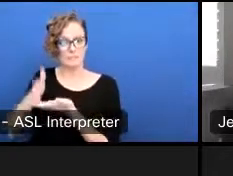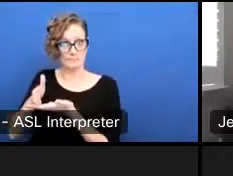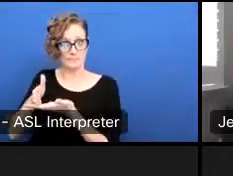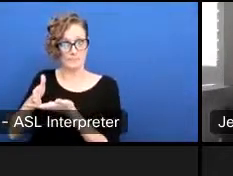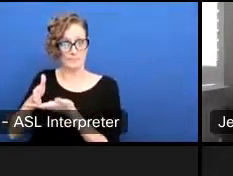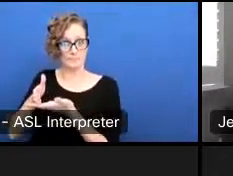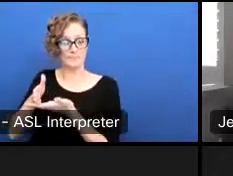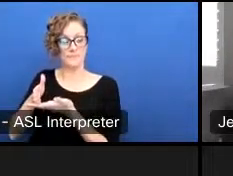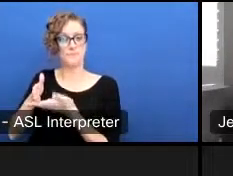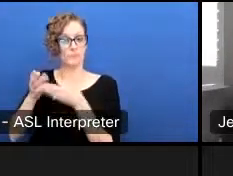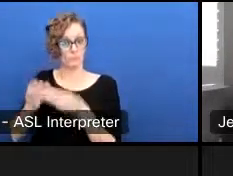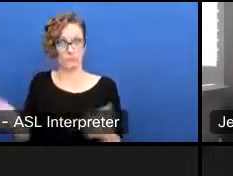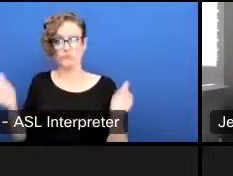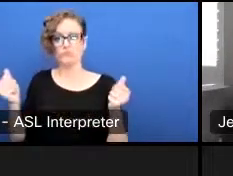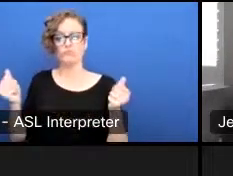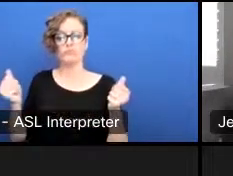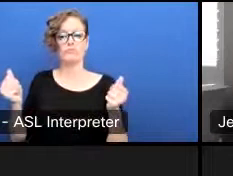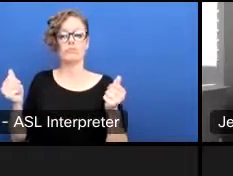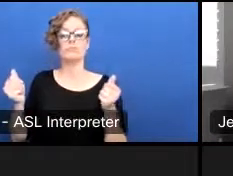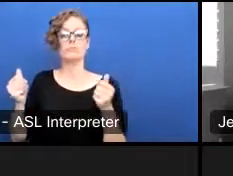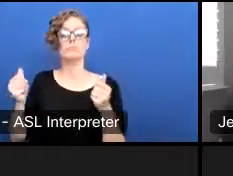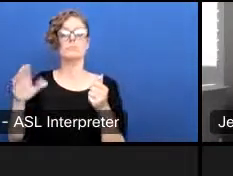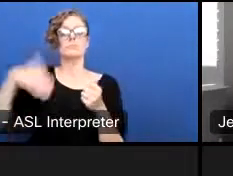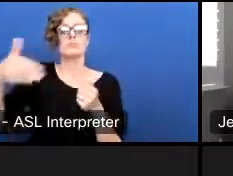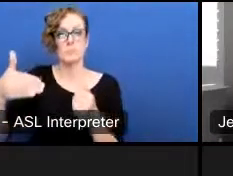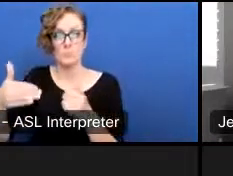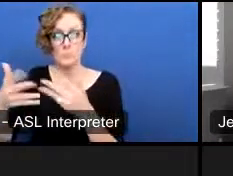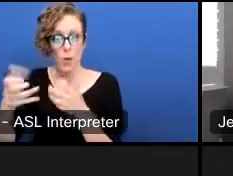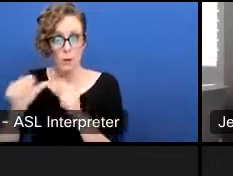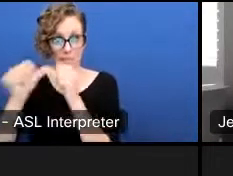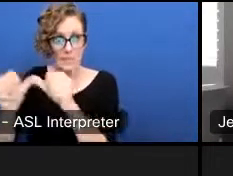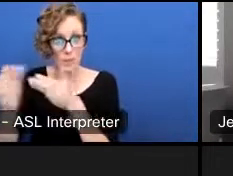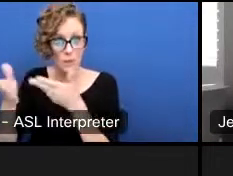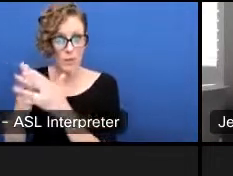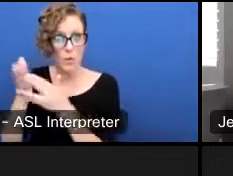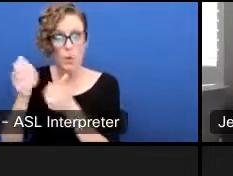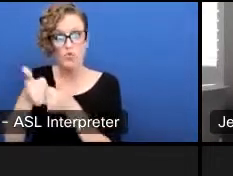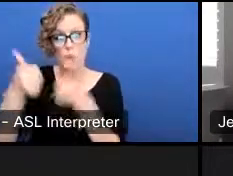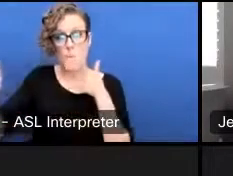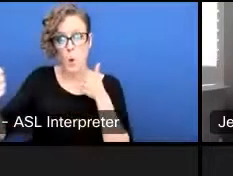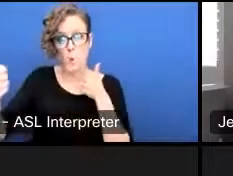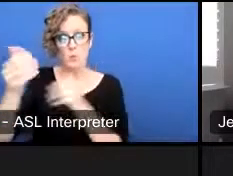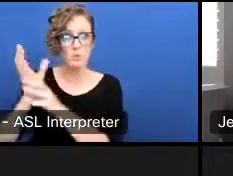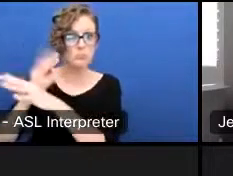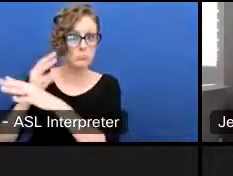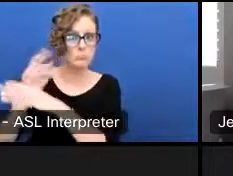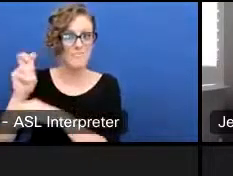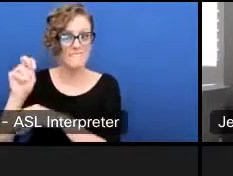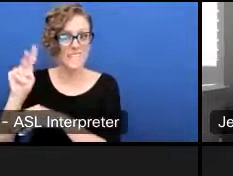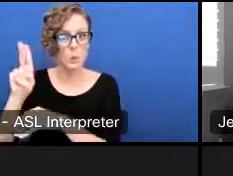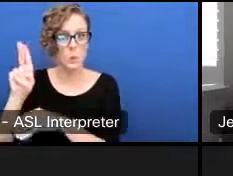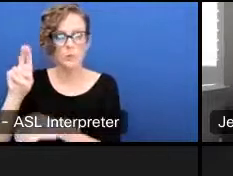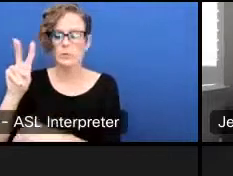disappears, so to speak, and we're looking at continuing any service through a remote venue. So